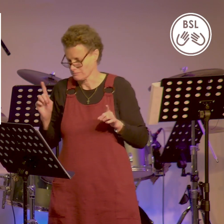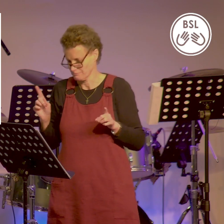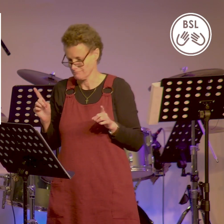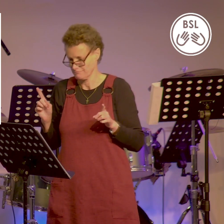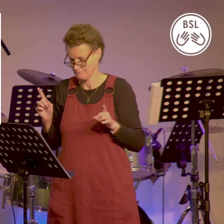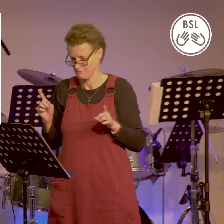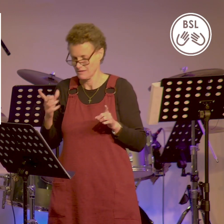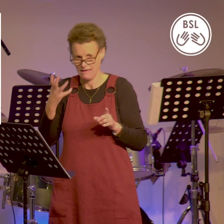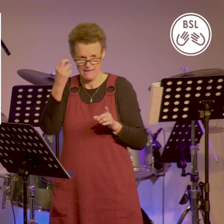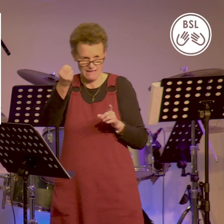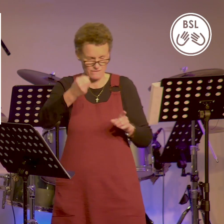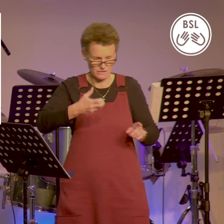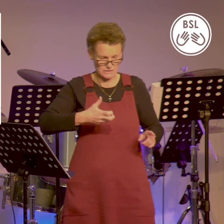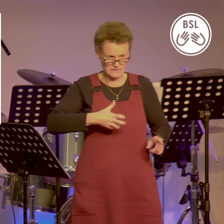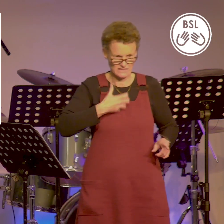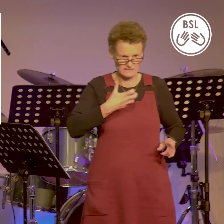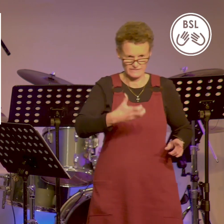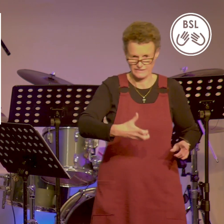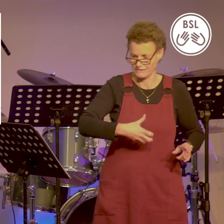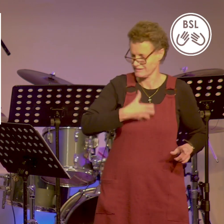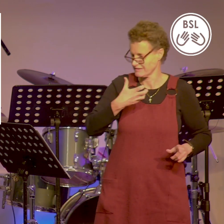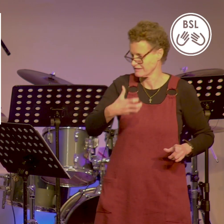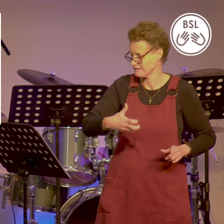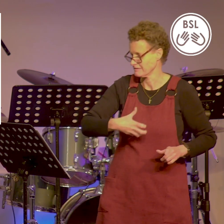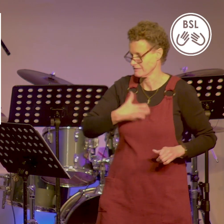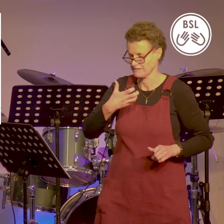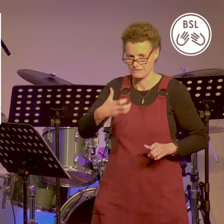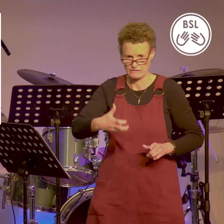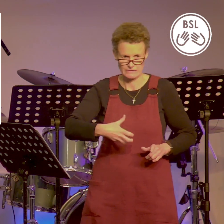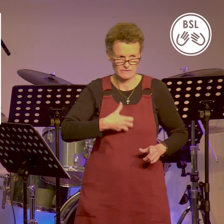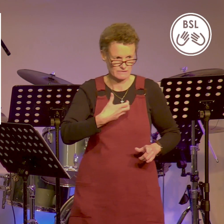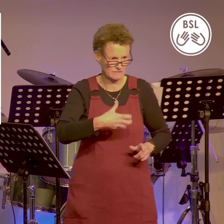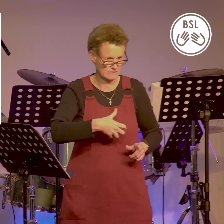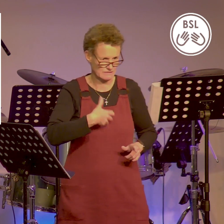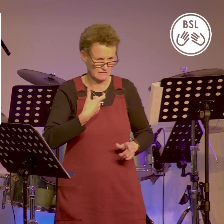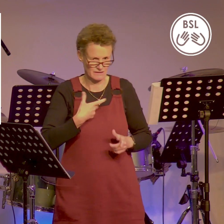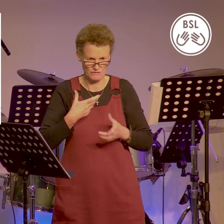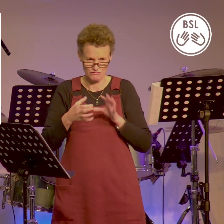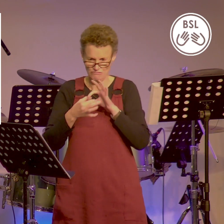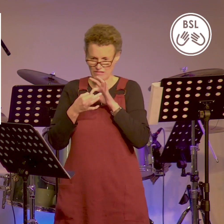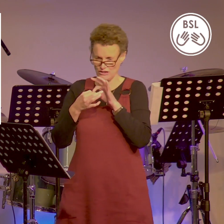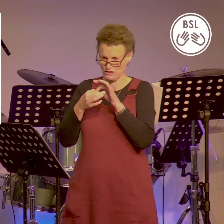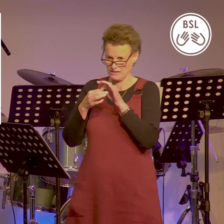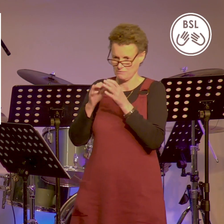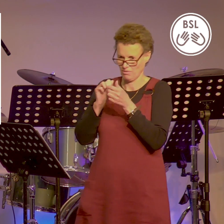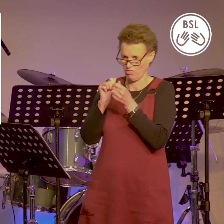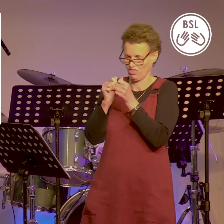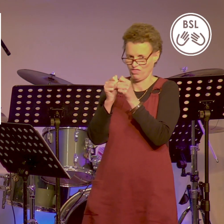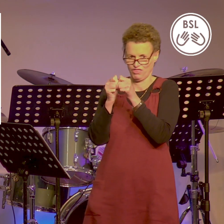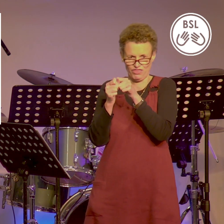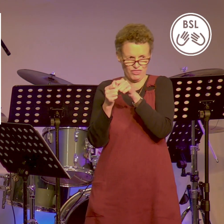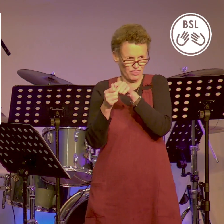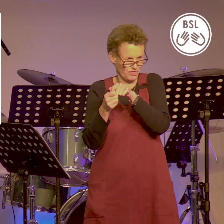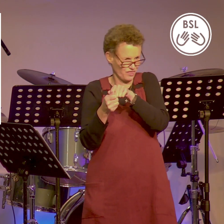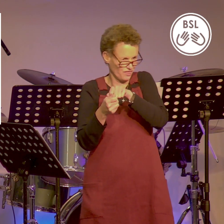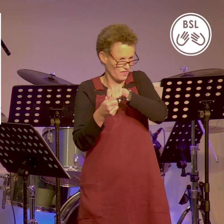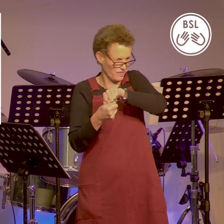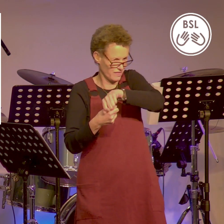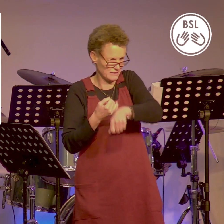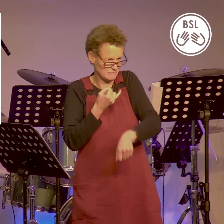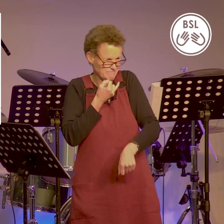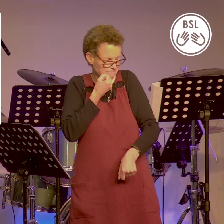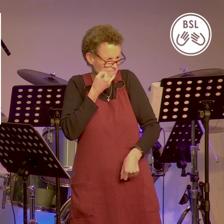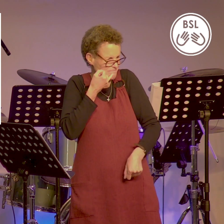What is a sin, however, is to have a complaining spirit that poisons our communion